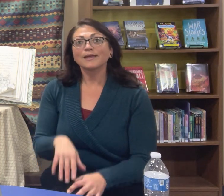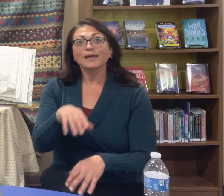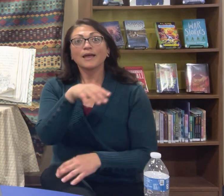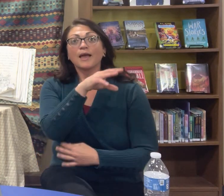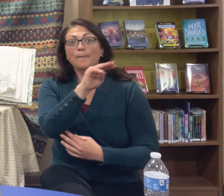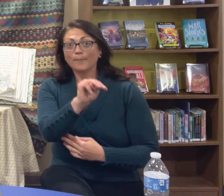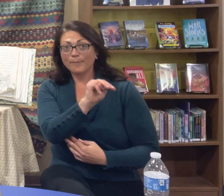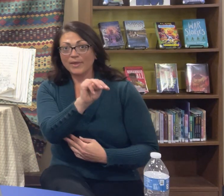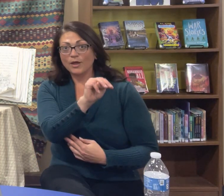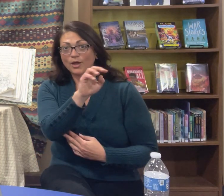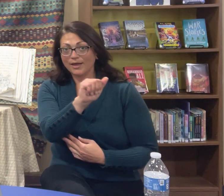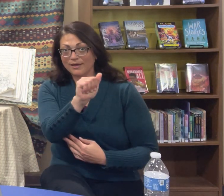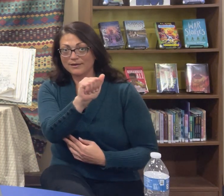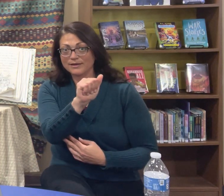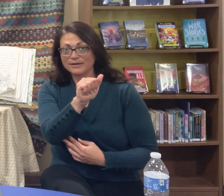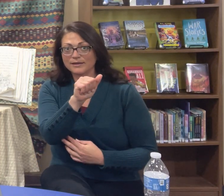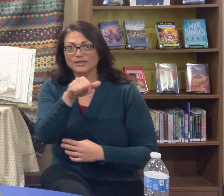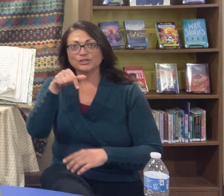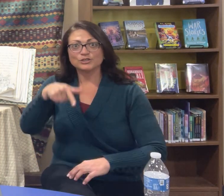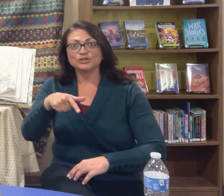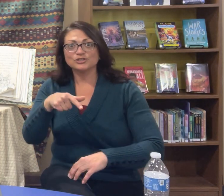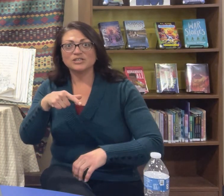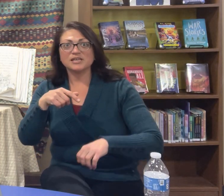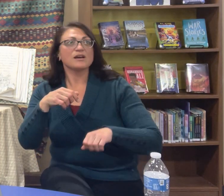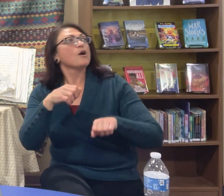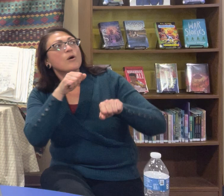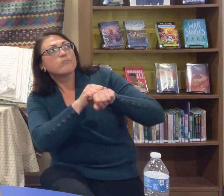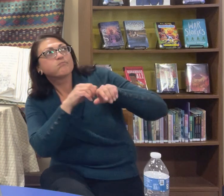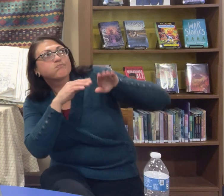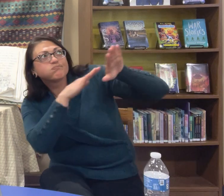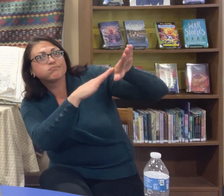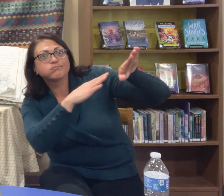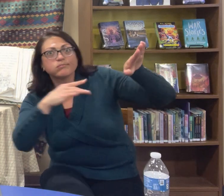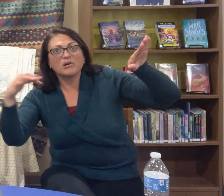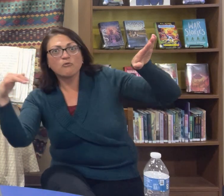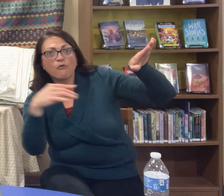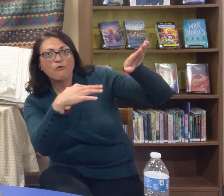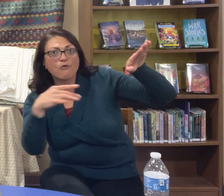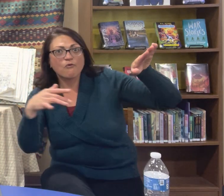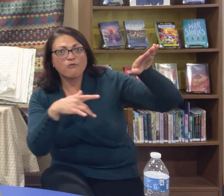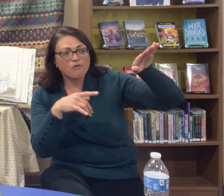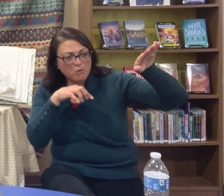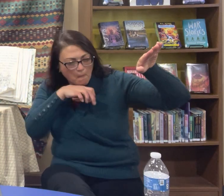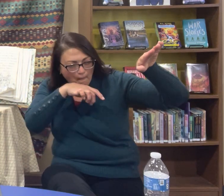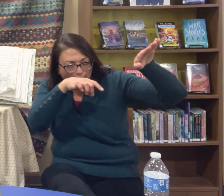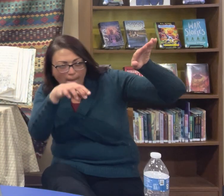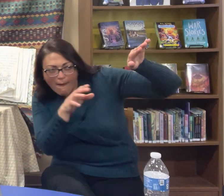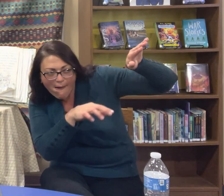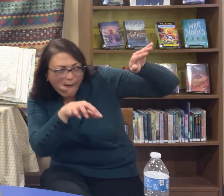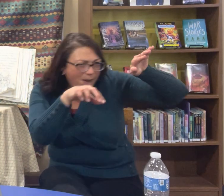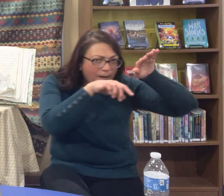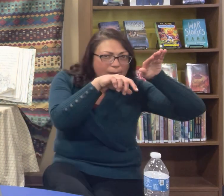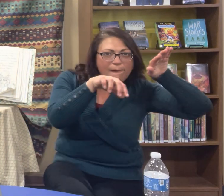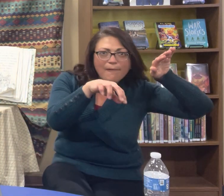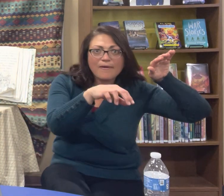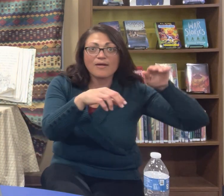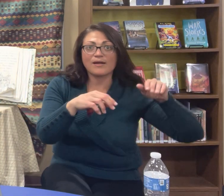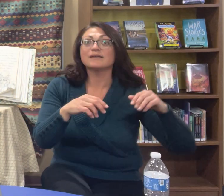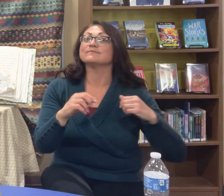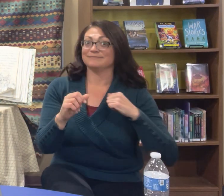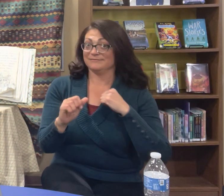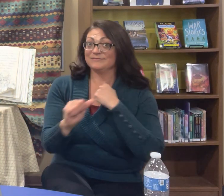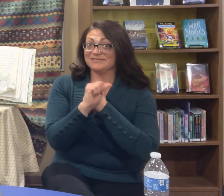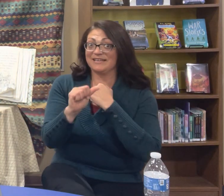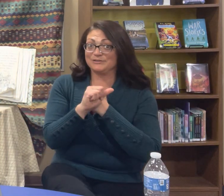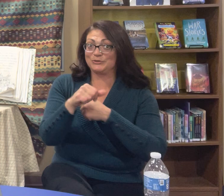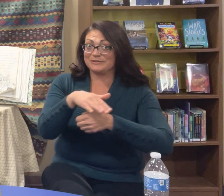Mary Anning dodged high tides and crashing waves to scour the beach. This was